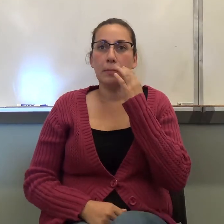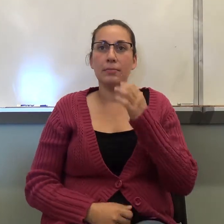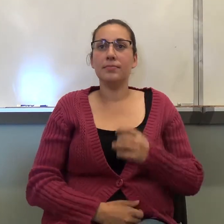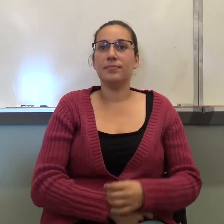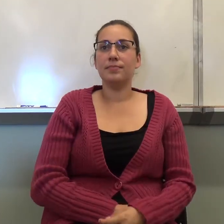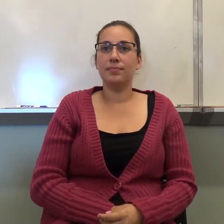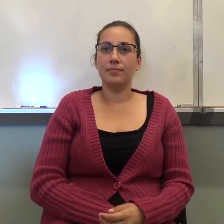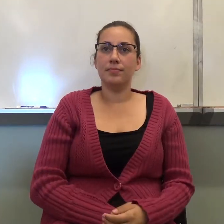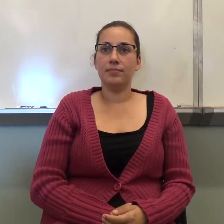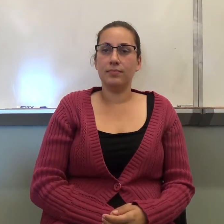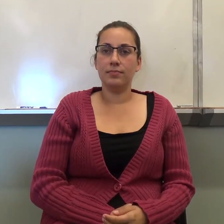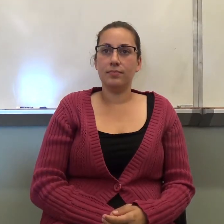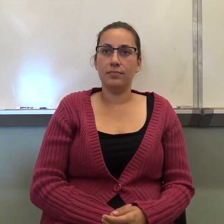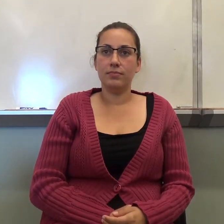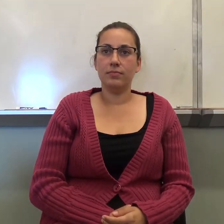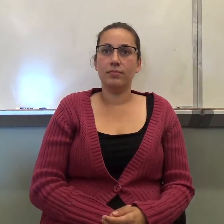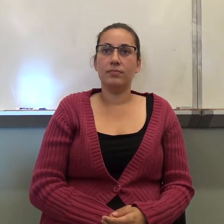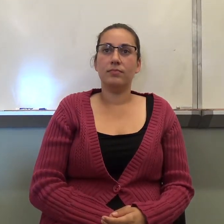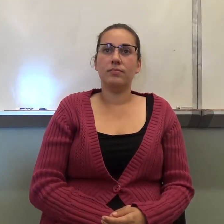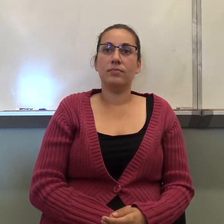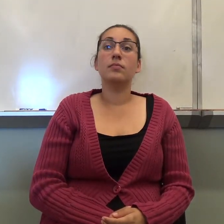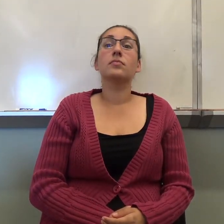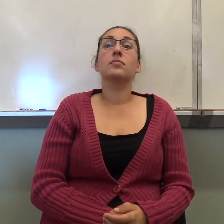are the sum